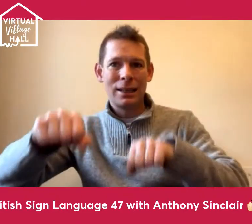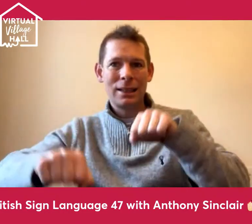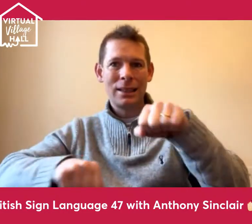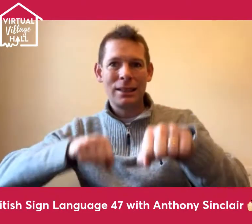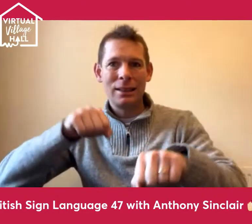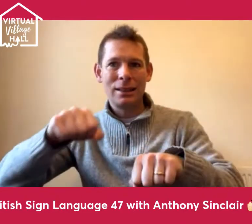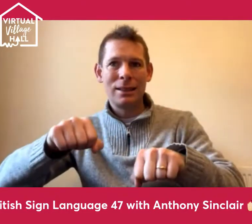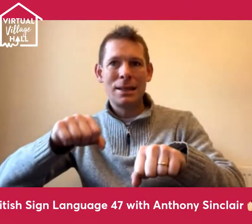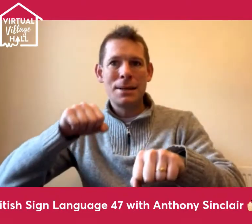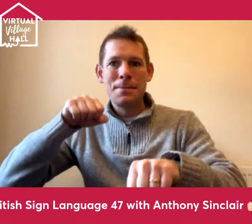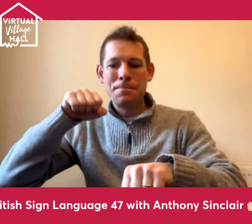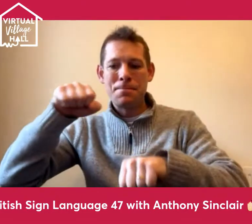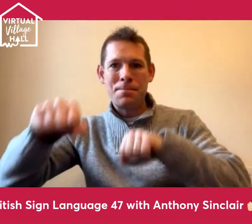And bicycle.